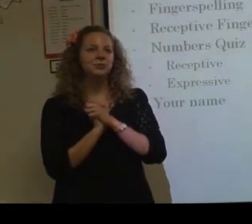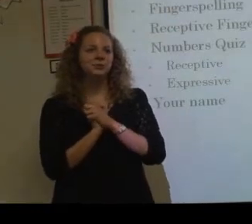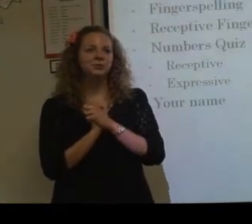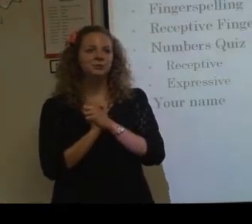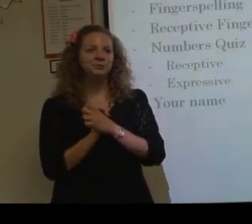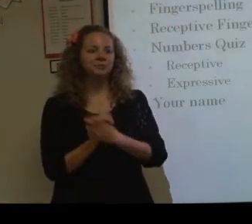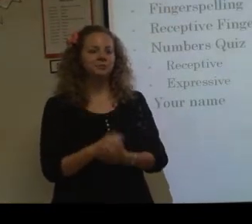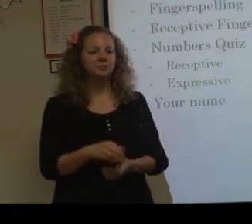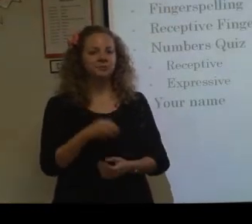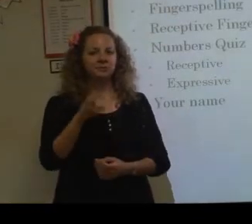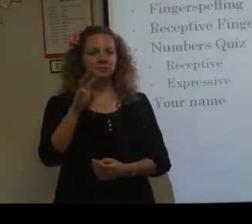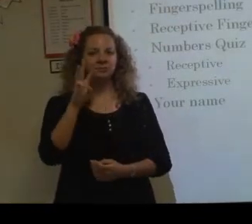do...